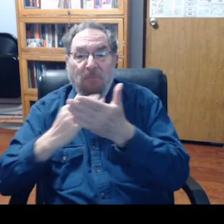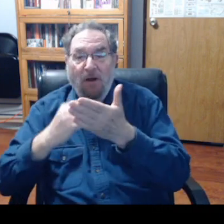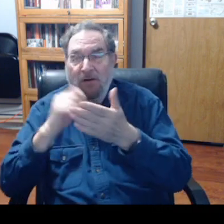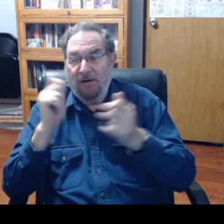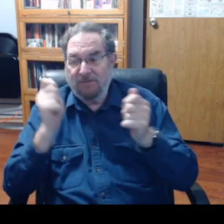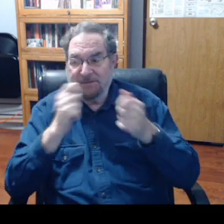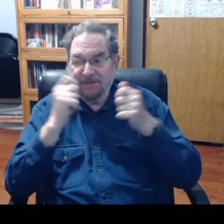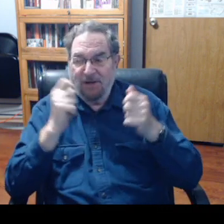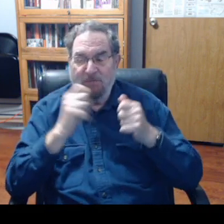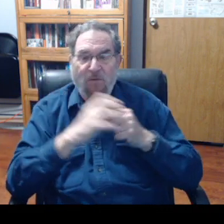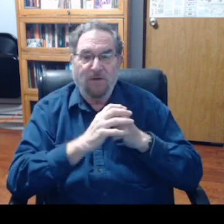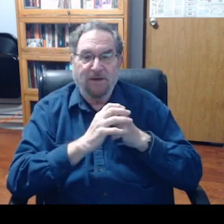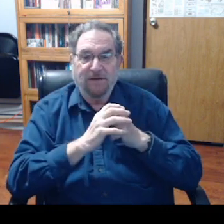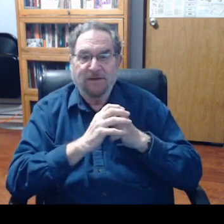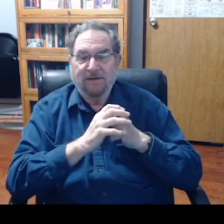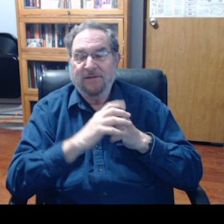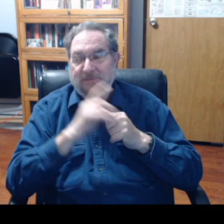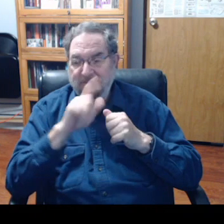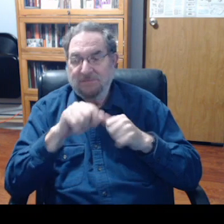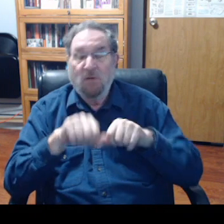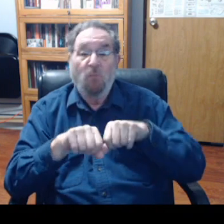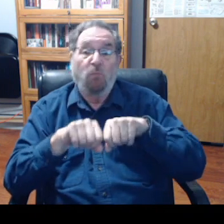second part of the ceremony.